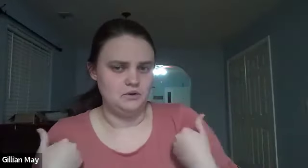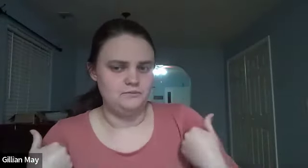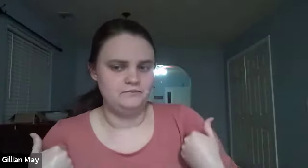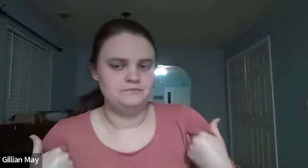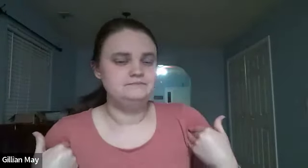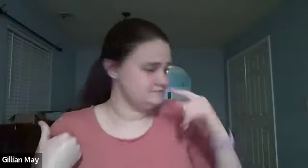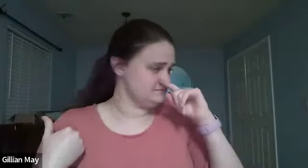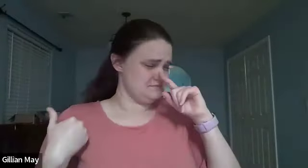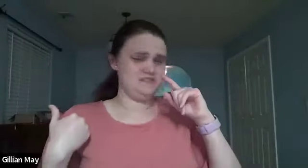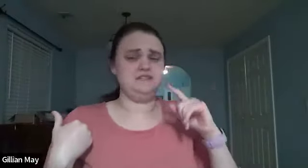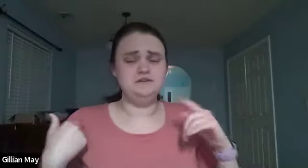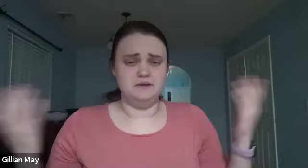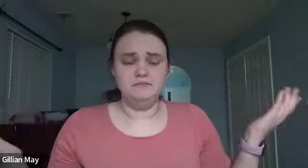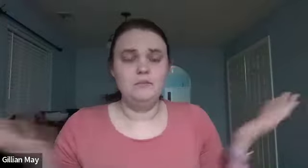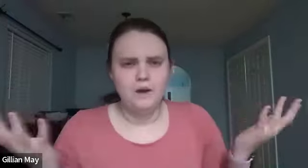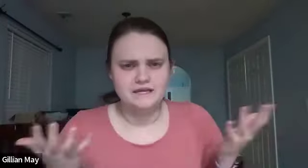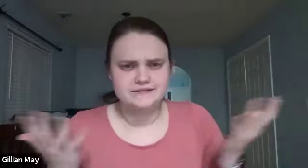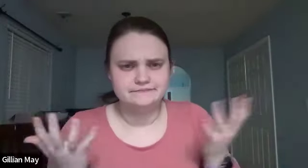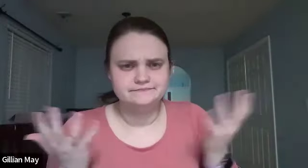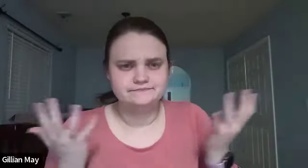animal. Excuse me, what?